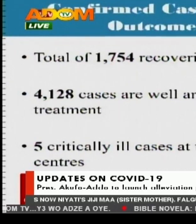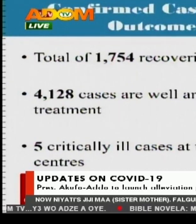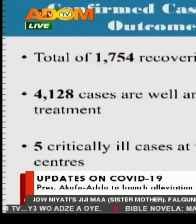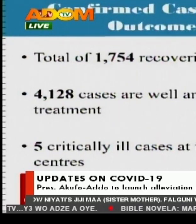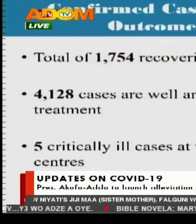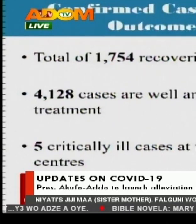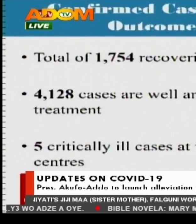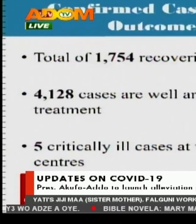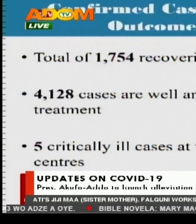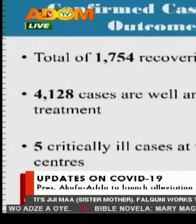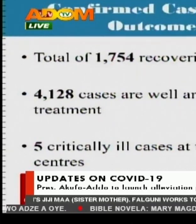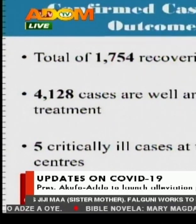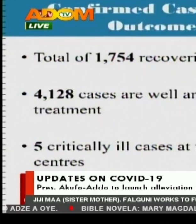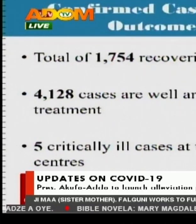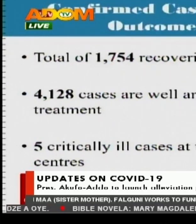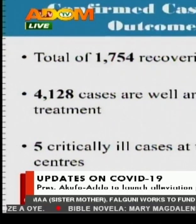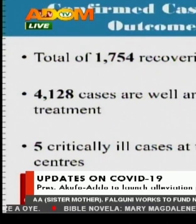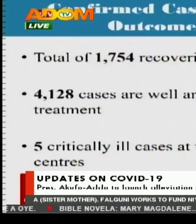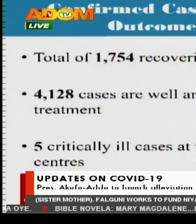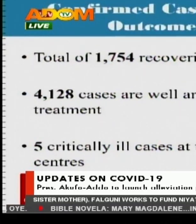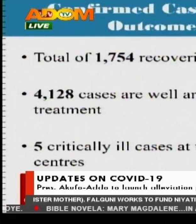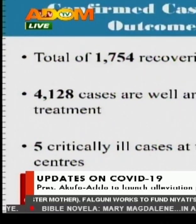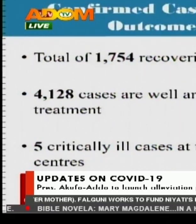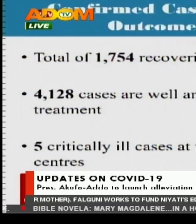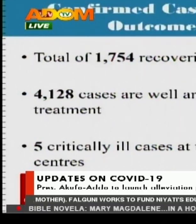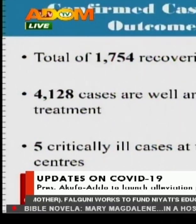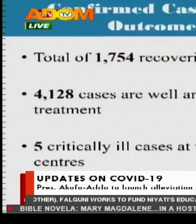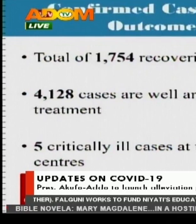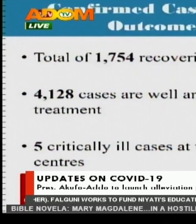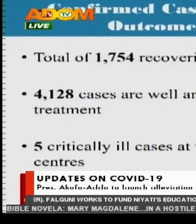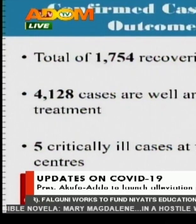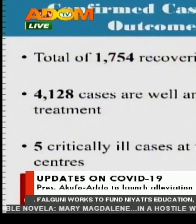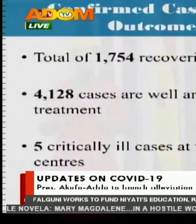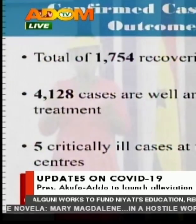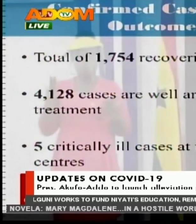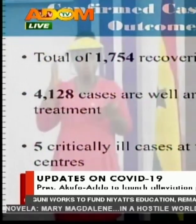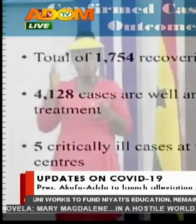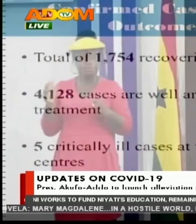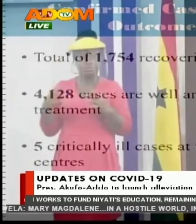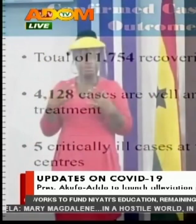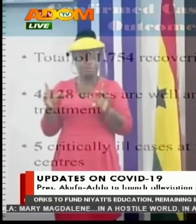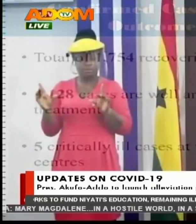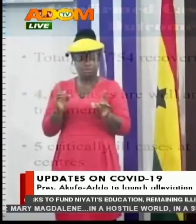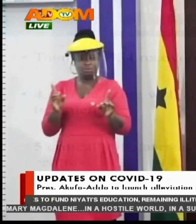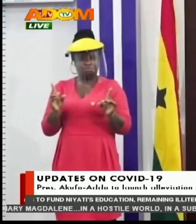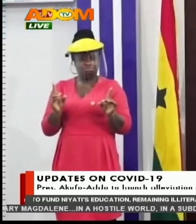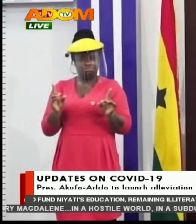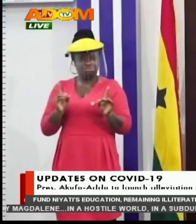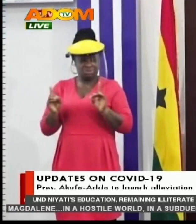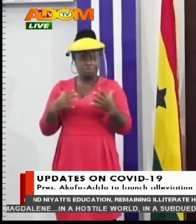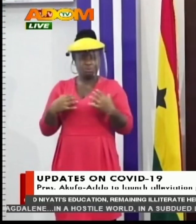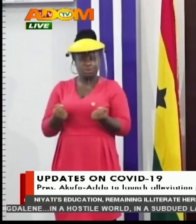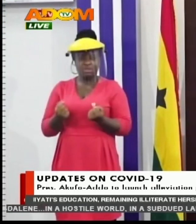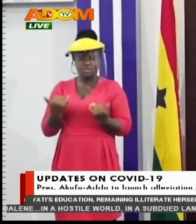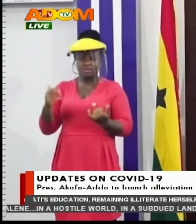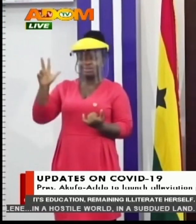we believe that we will be able to do the next time. The next time we'll do more updates on the deaths in